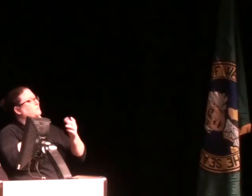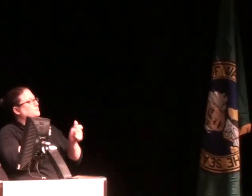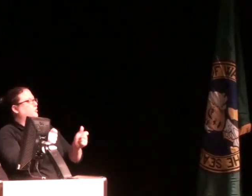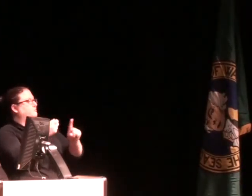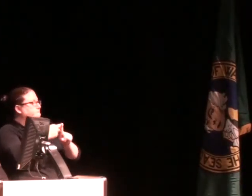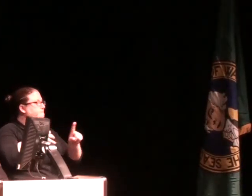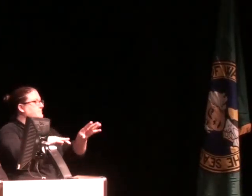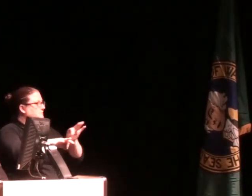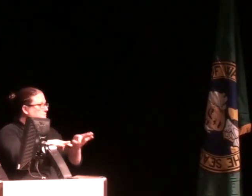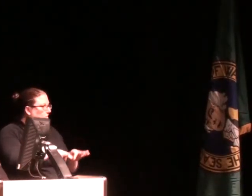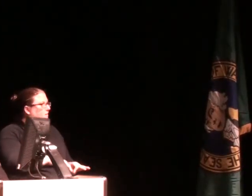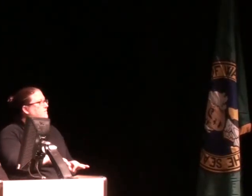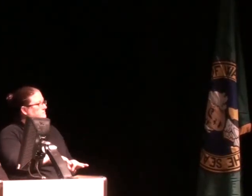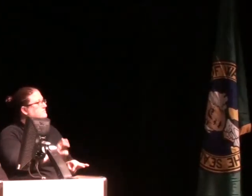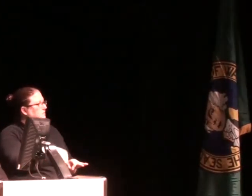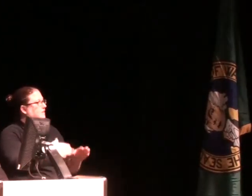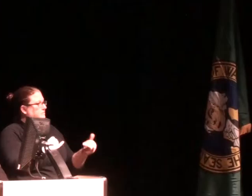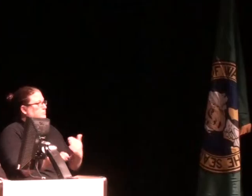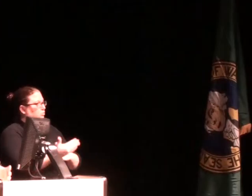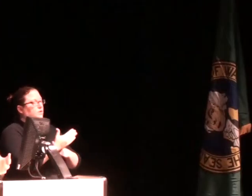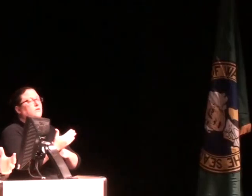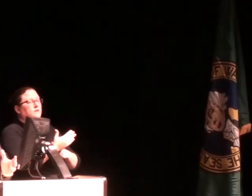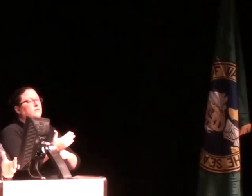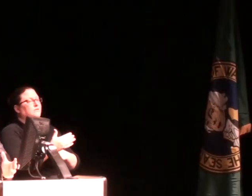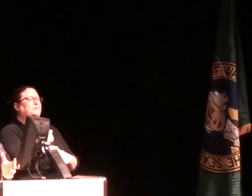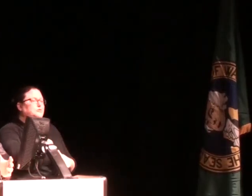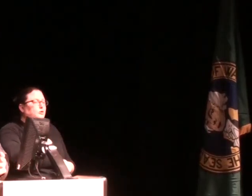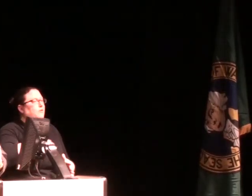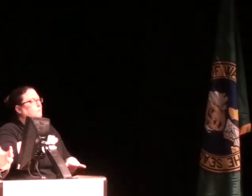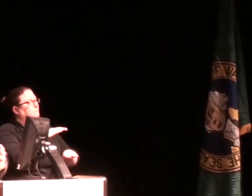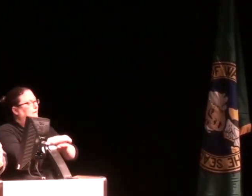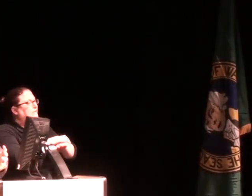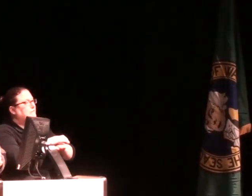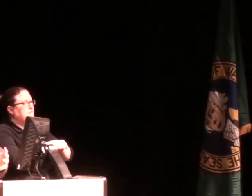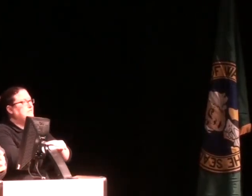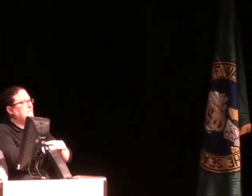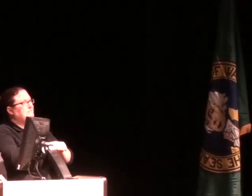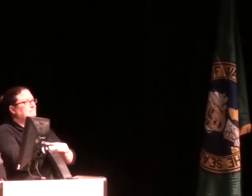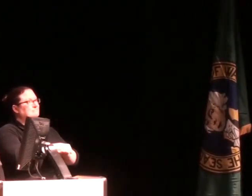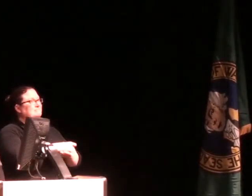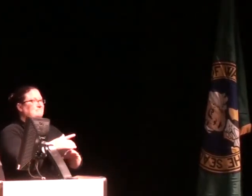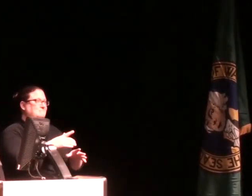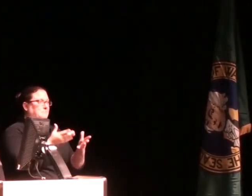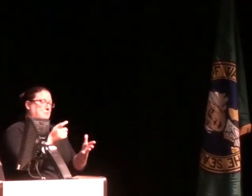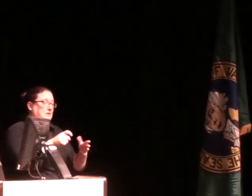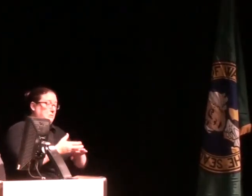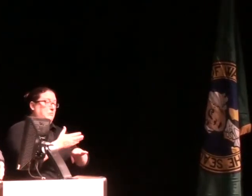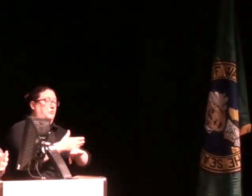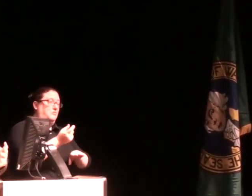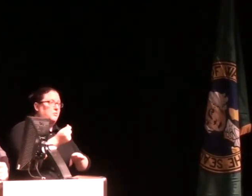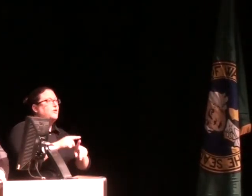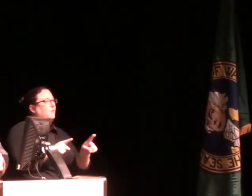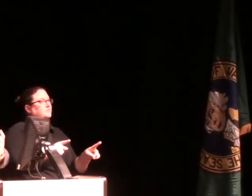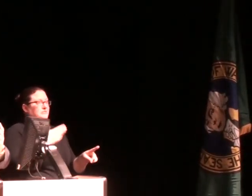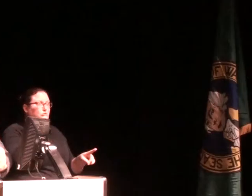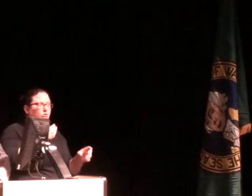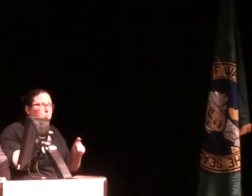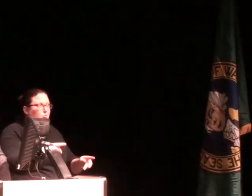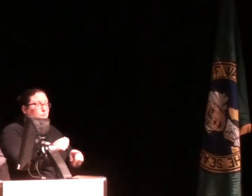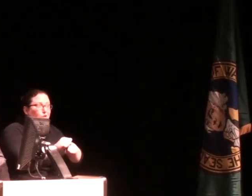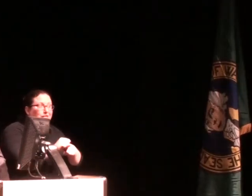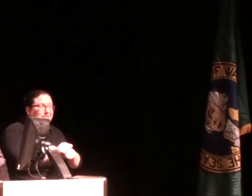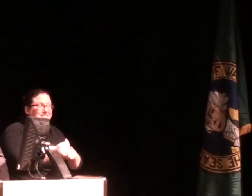that to you this morning. And sorry for my English, probably I need to improve a little, but this is a good opportunity to